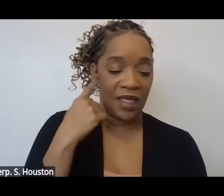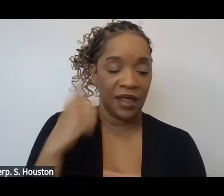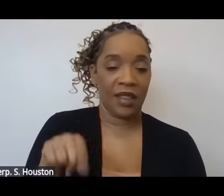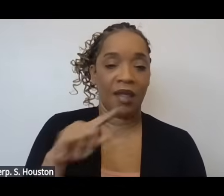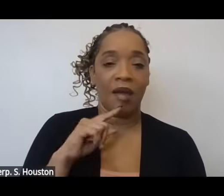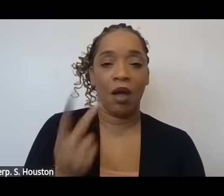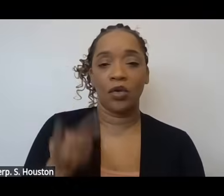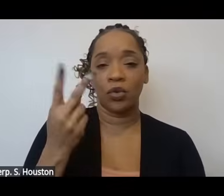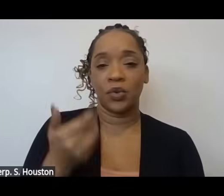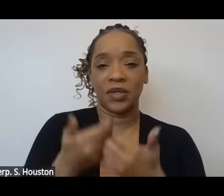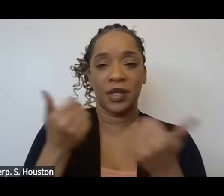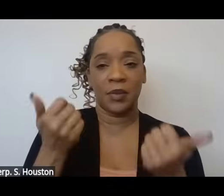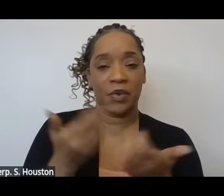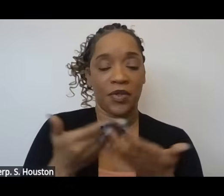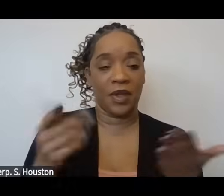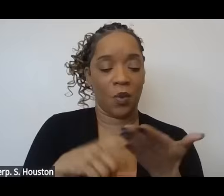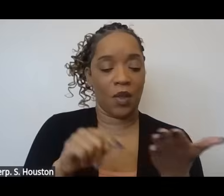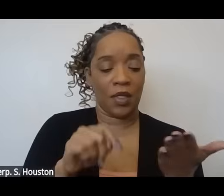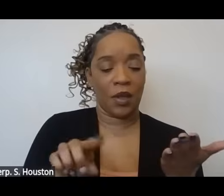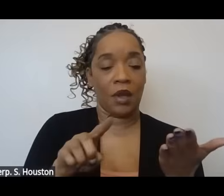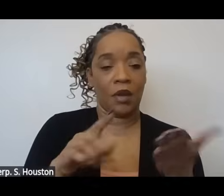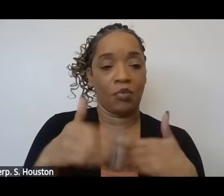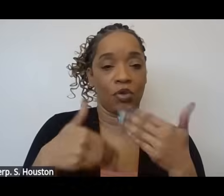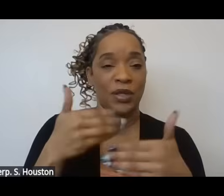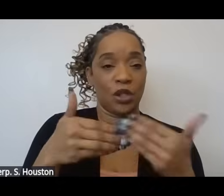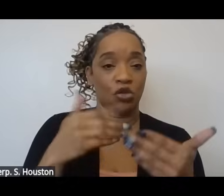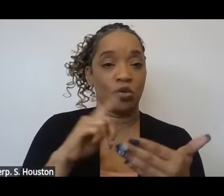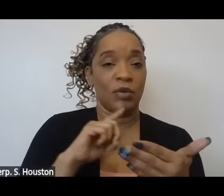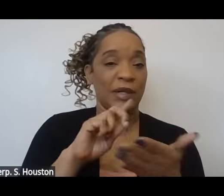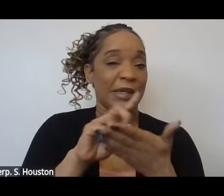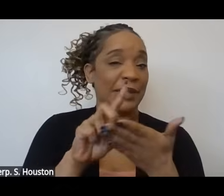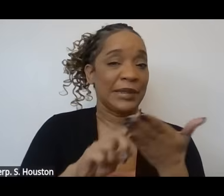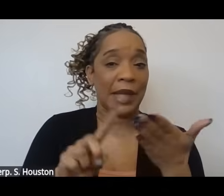is designed to do is what we wanted, is to give us the